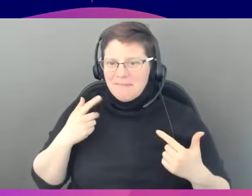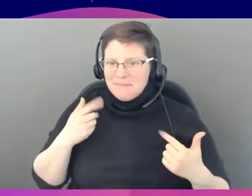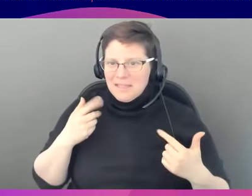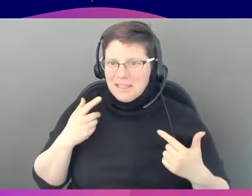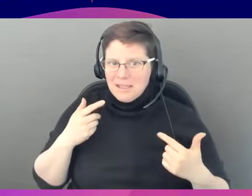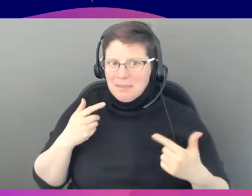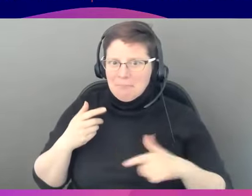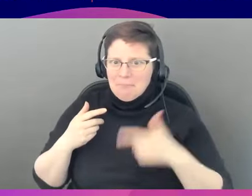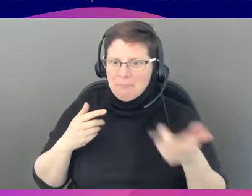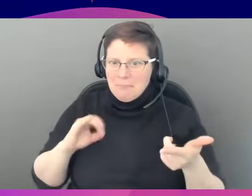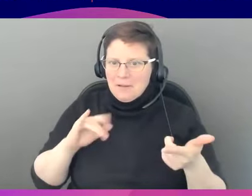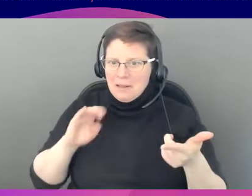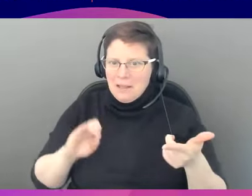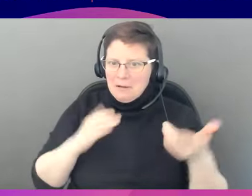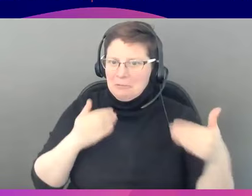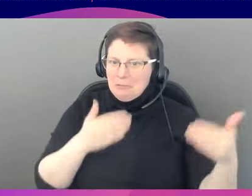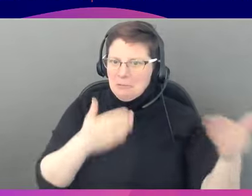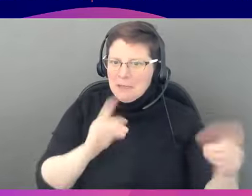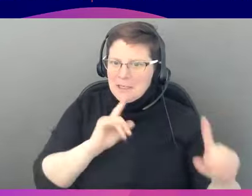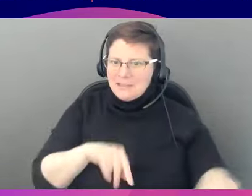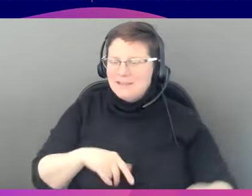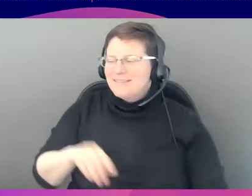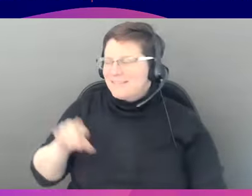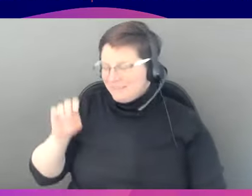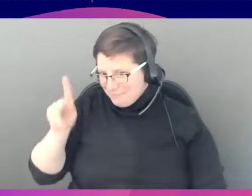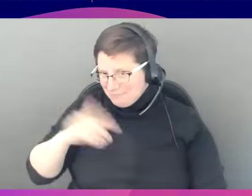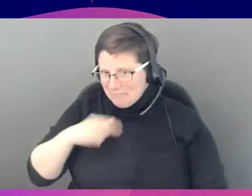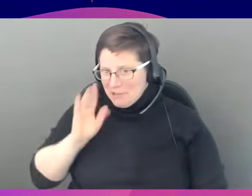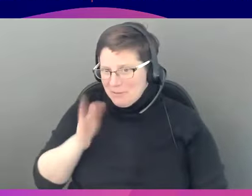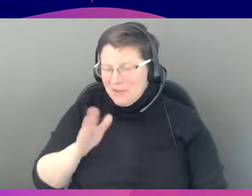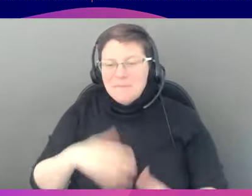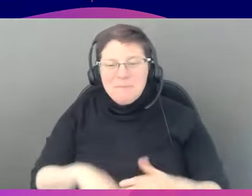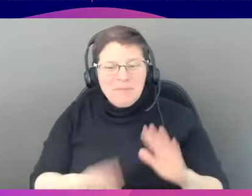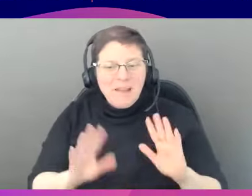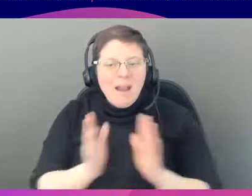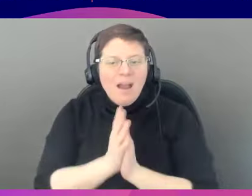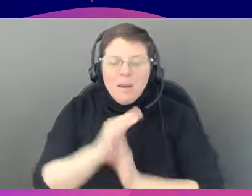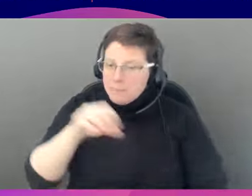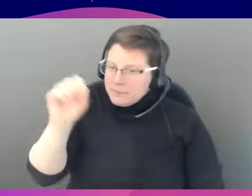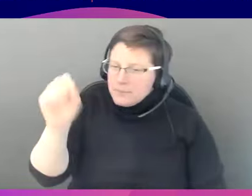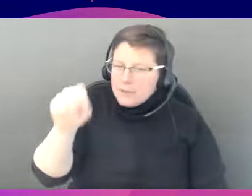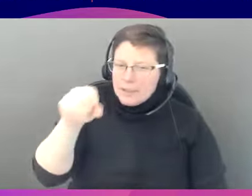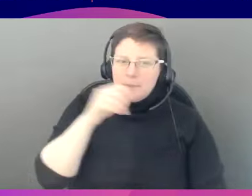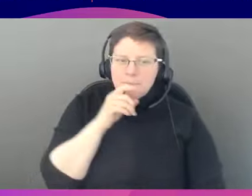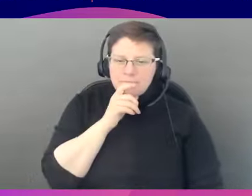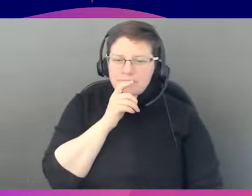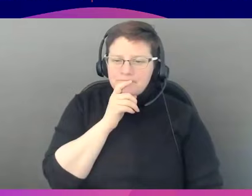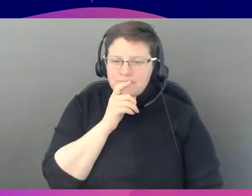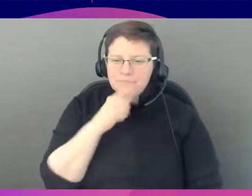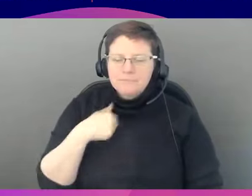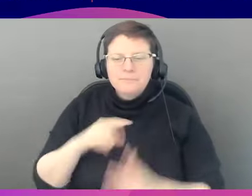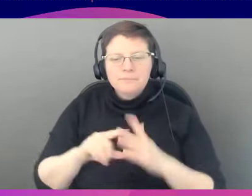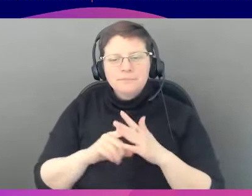I'll let you go, Claire. Sure. Thank you. Yeah, I think I'll